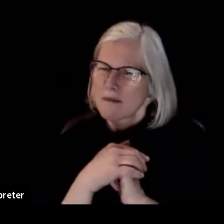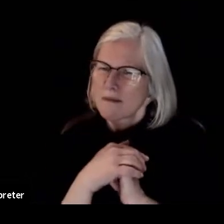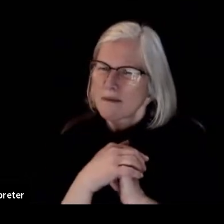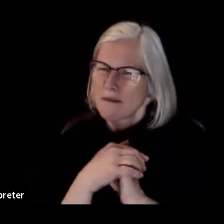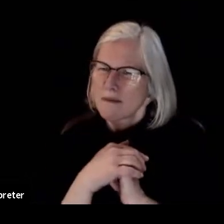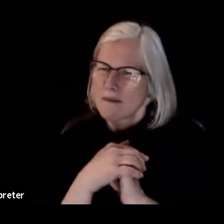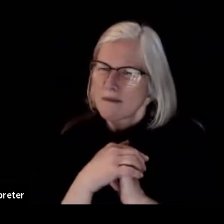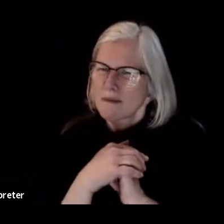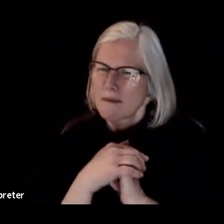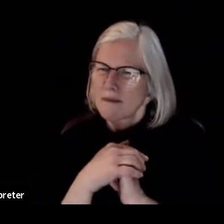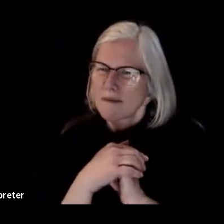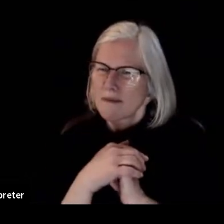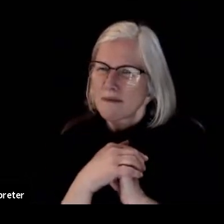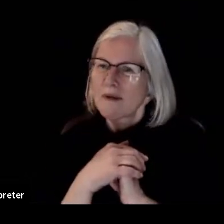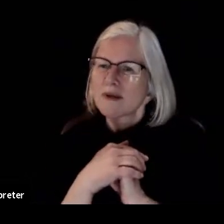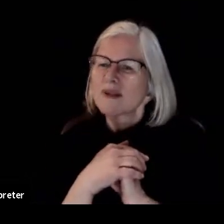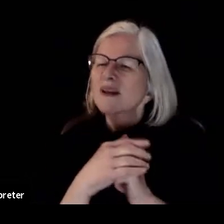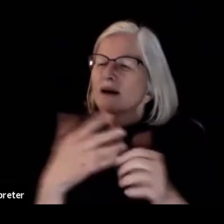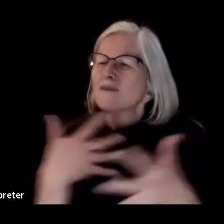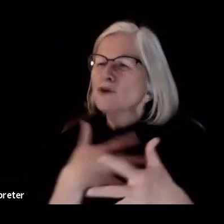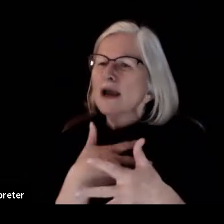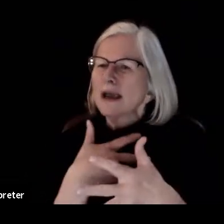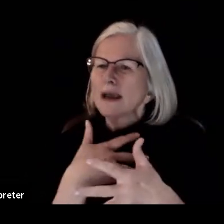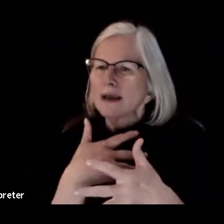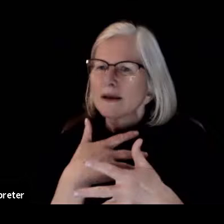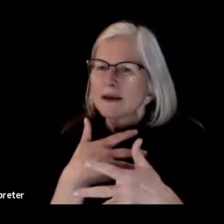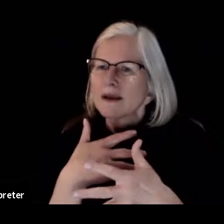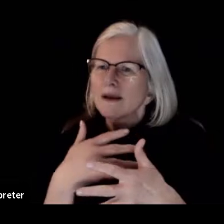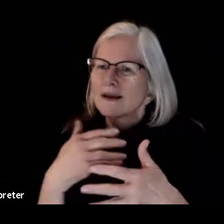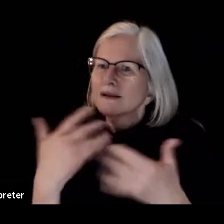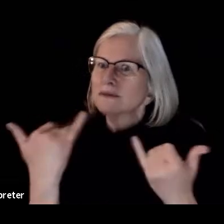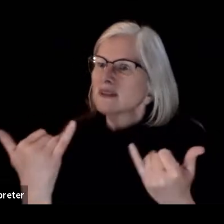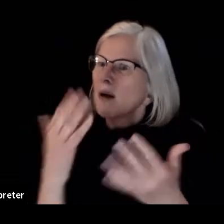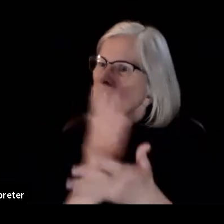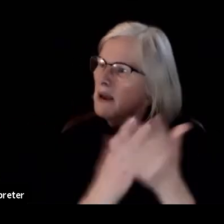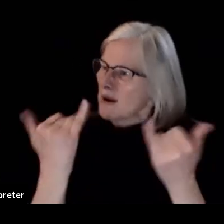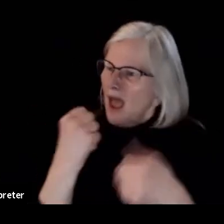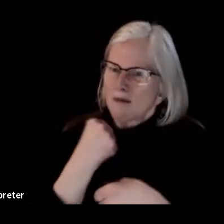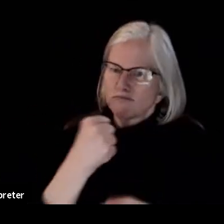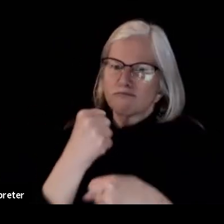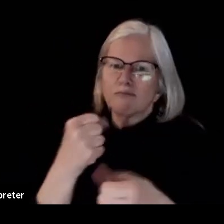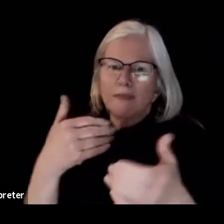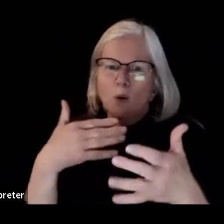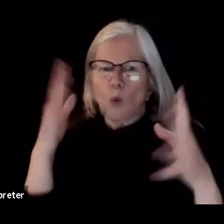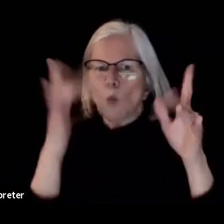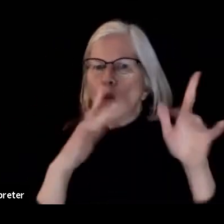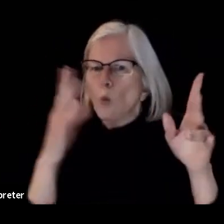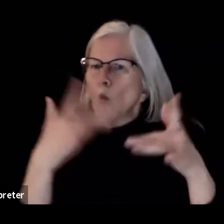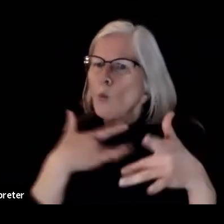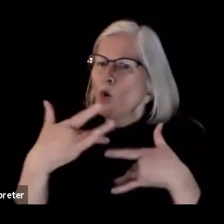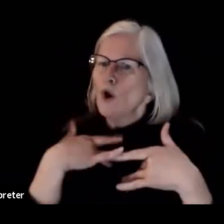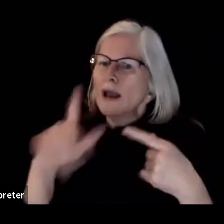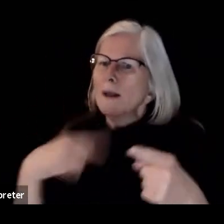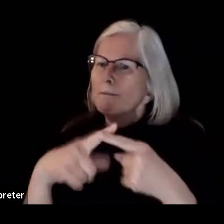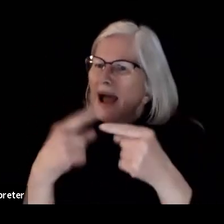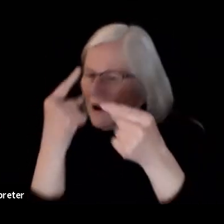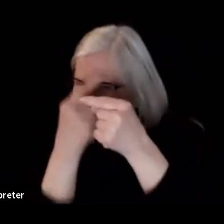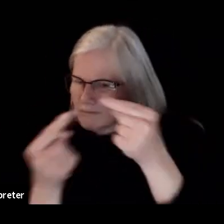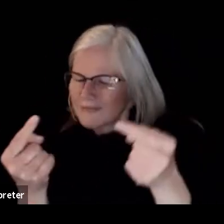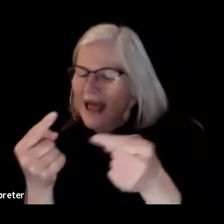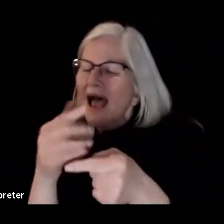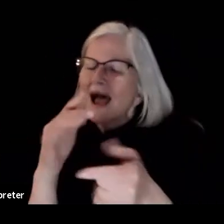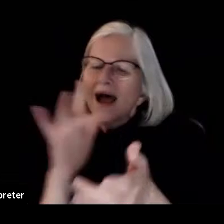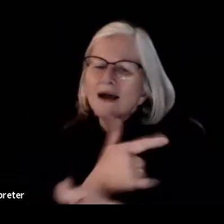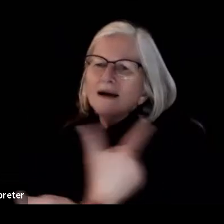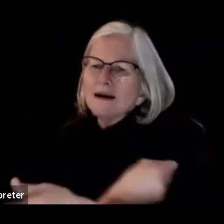some billboards by anti-vaccine groups here in Rochester, the Med City, believe it or not. And do we have any data? Have there been any deaths caused from the vaccine, or is it